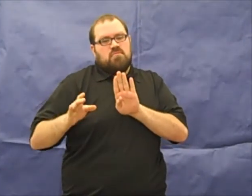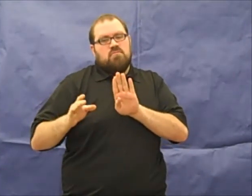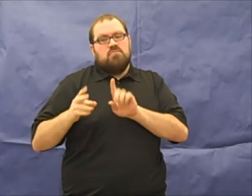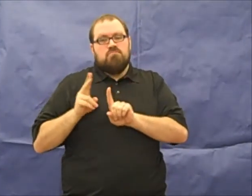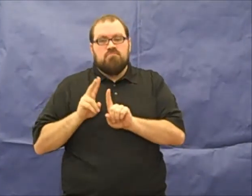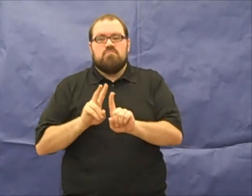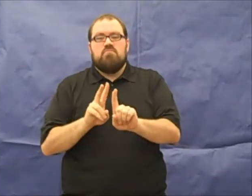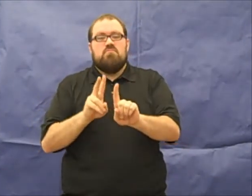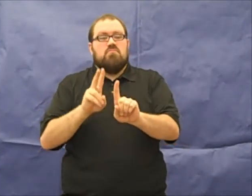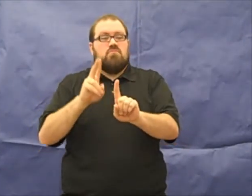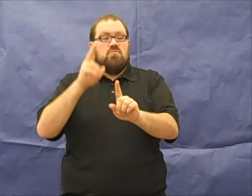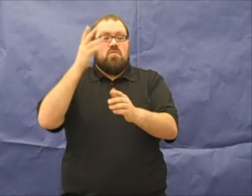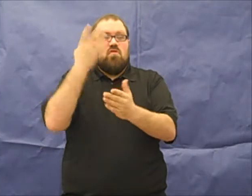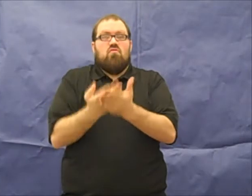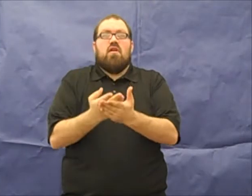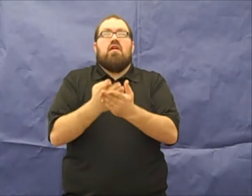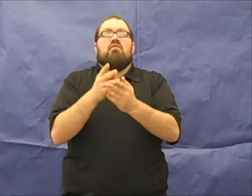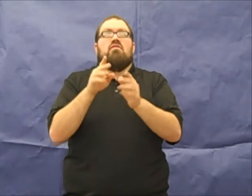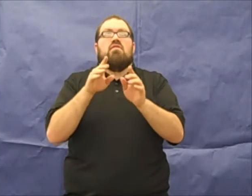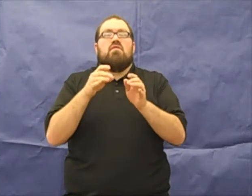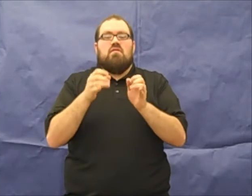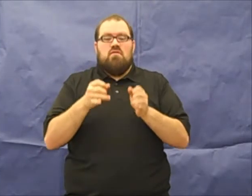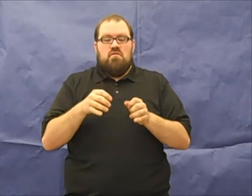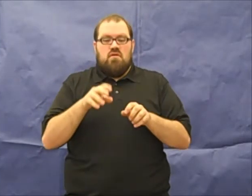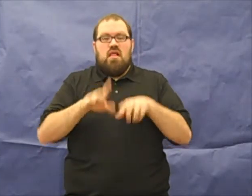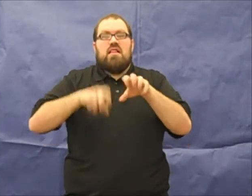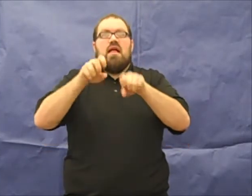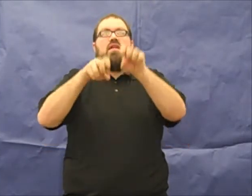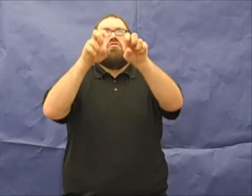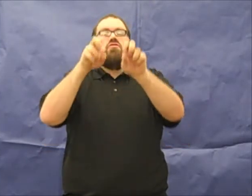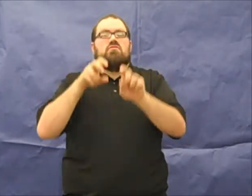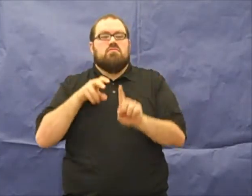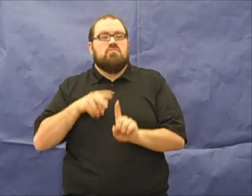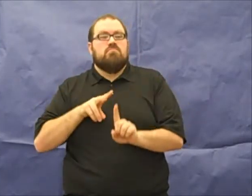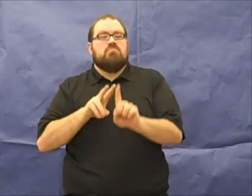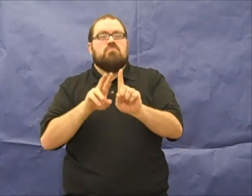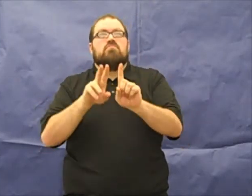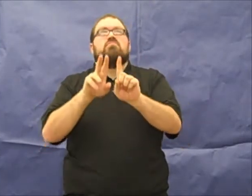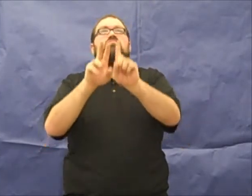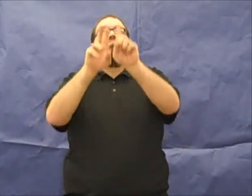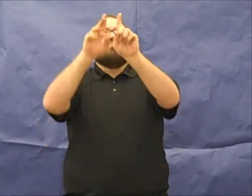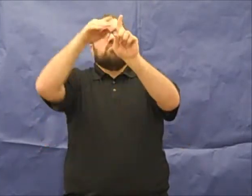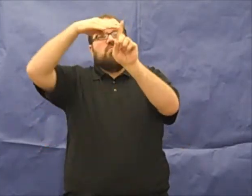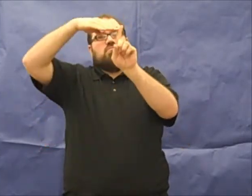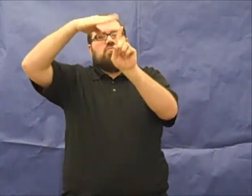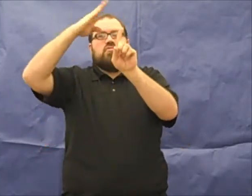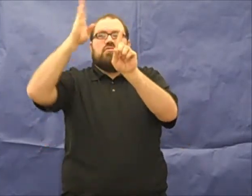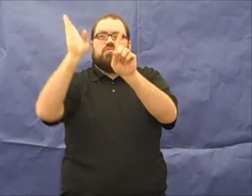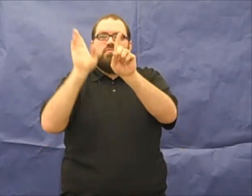Eventually we climb a ladder to a trap door. When Hamish pushes it aside, we find ourselves in the dome of the Justice